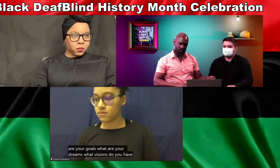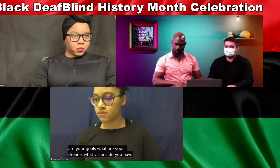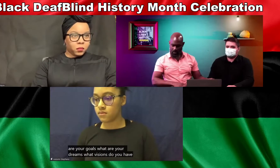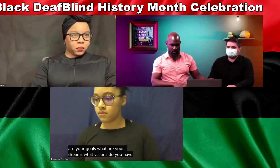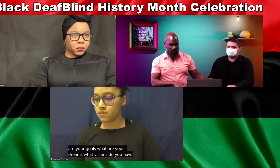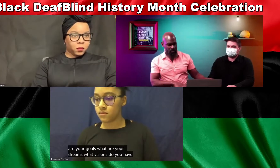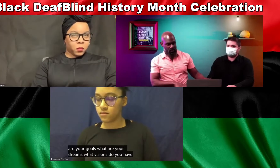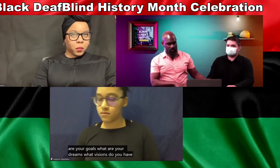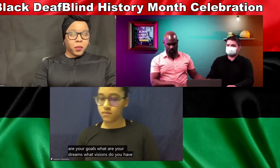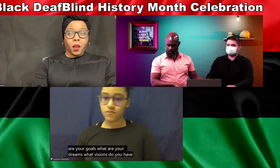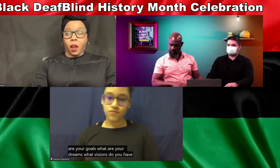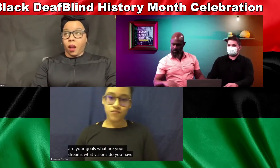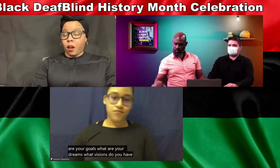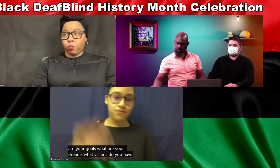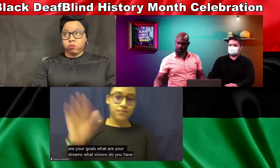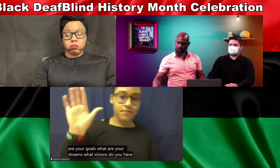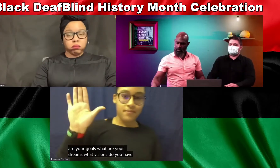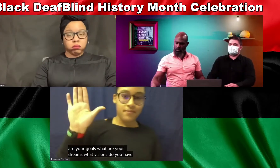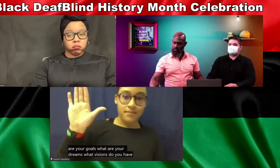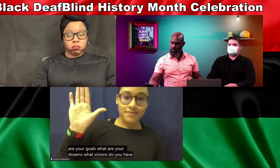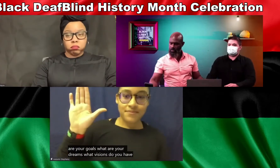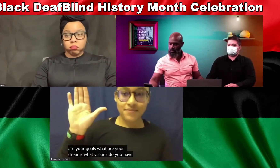community?